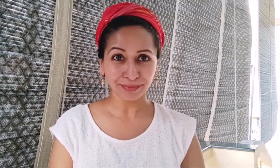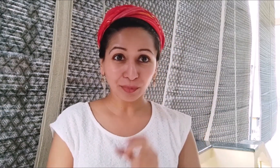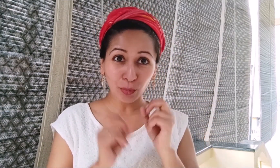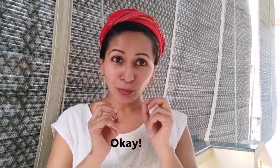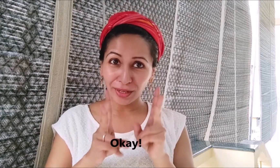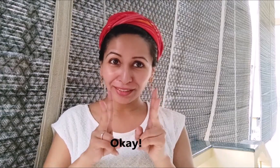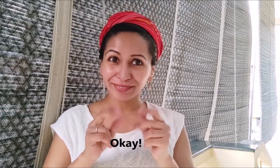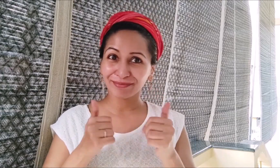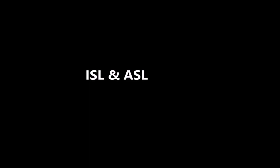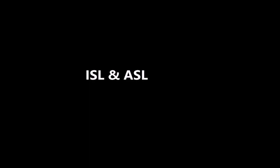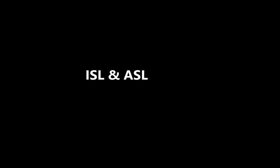Okay?